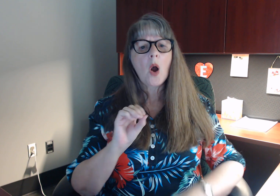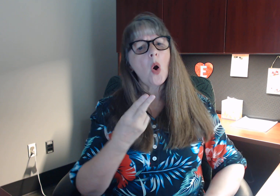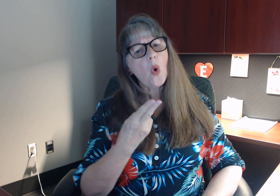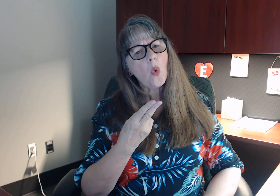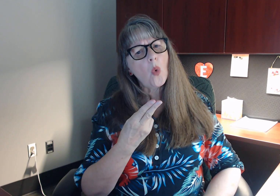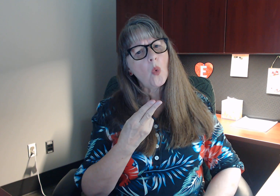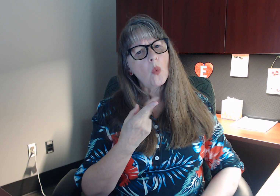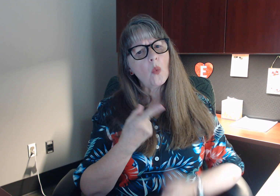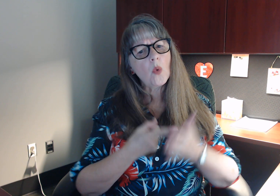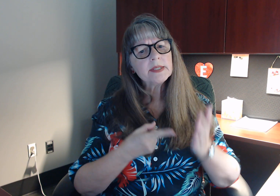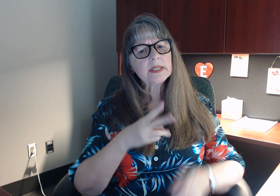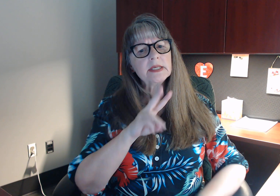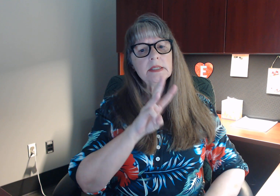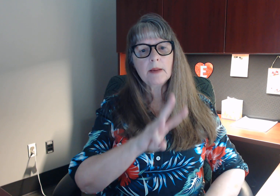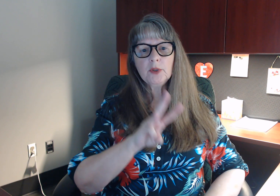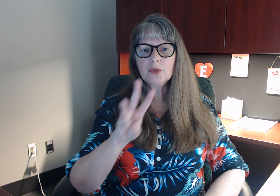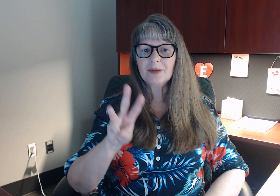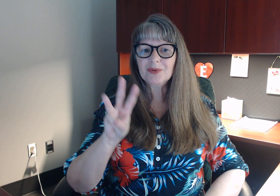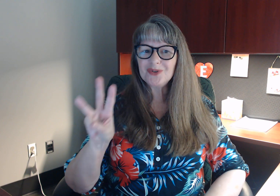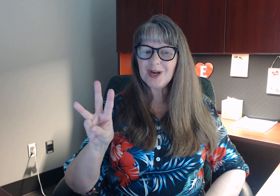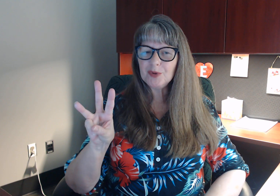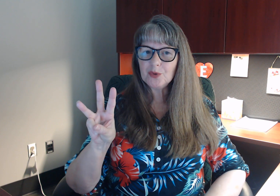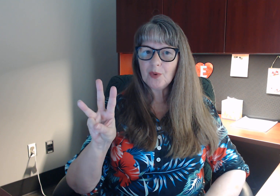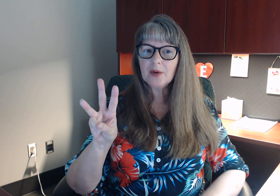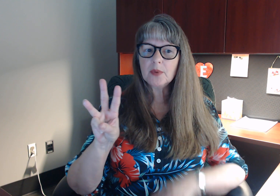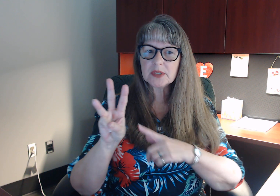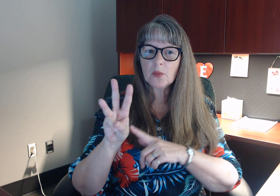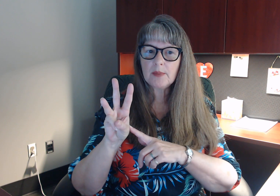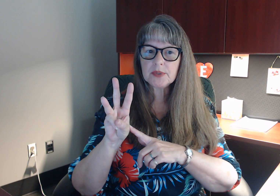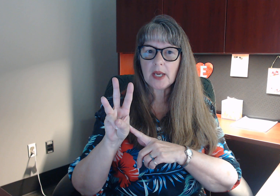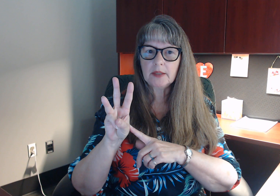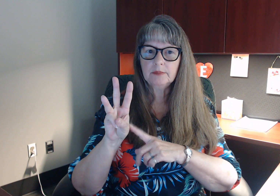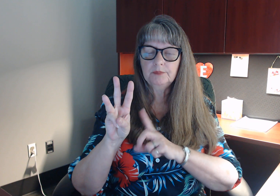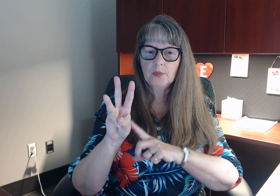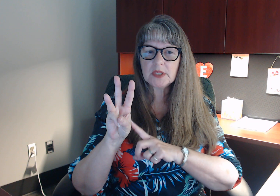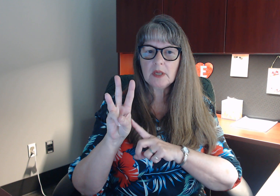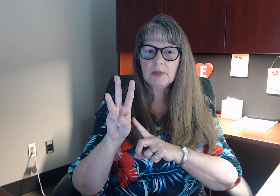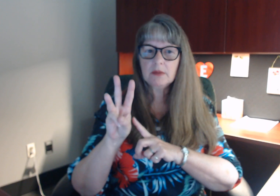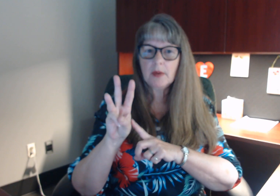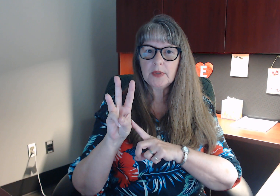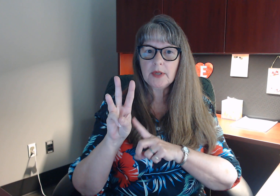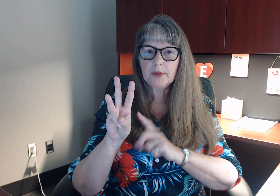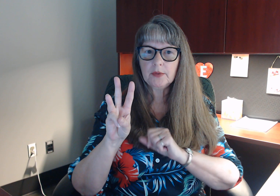Oh, what's the www, right? What's the website? What's the www?